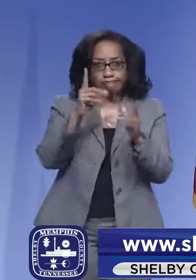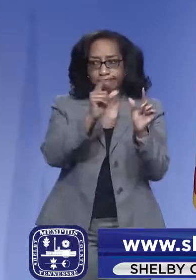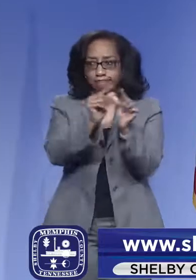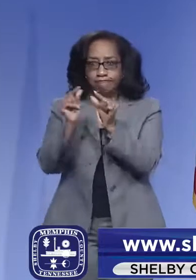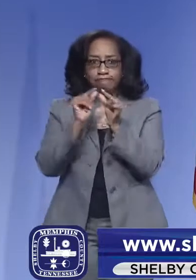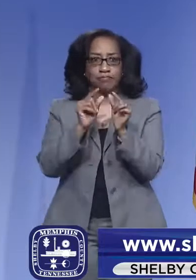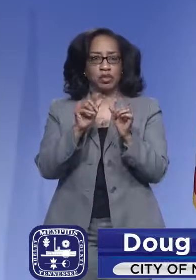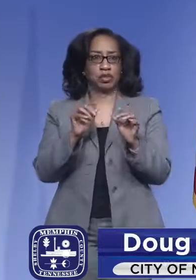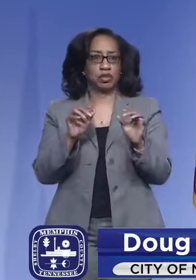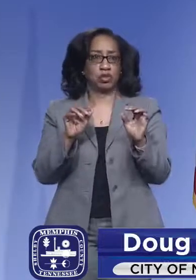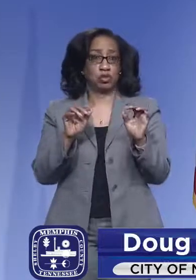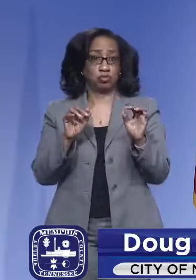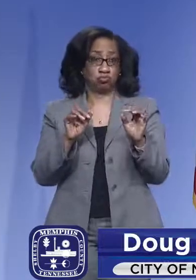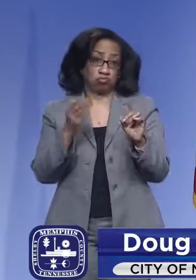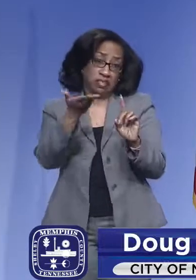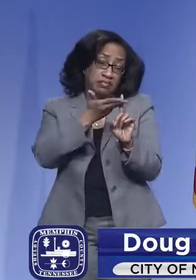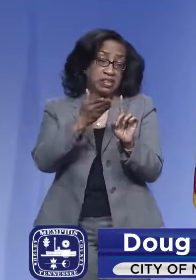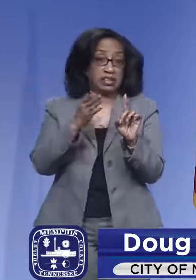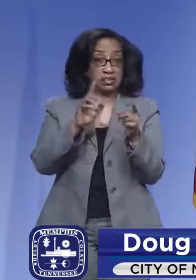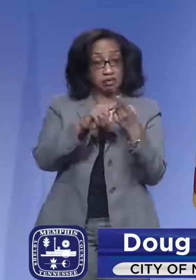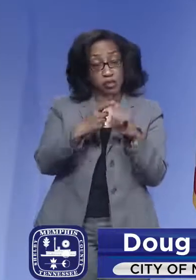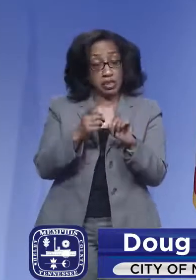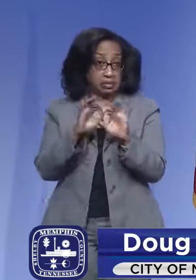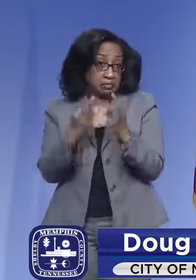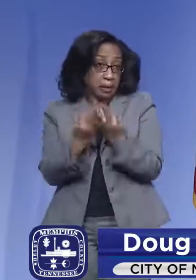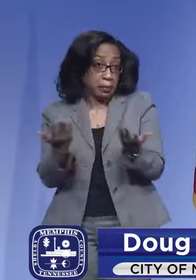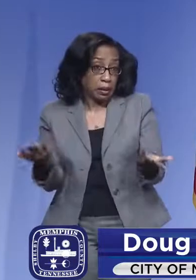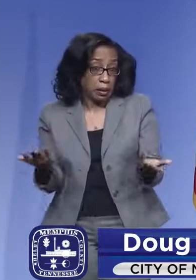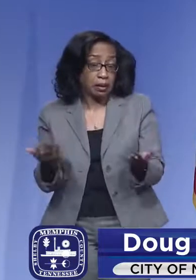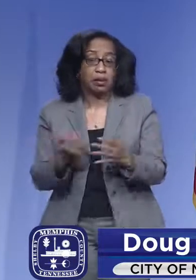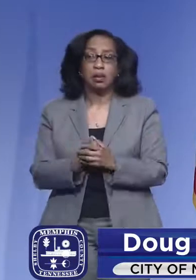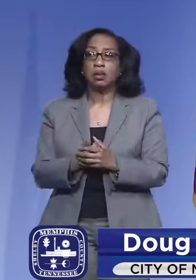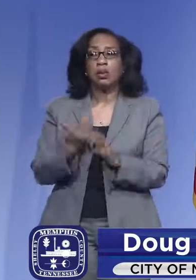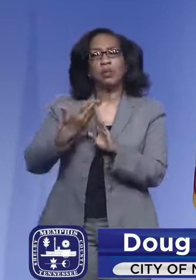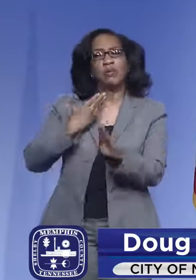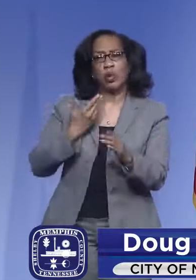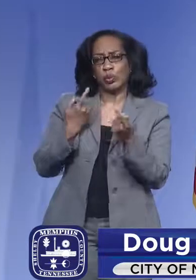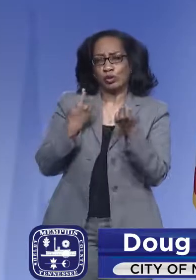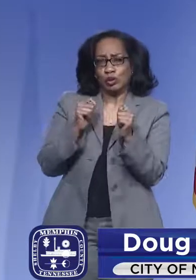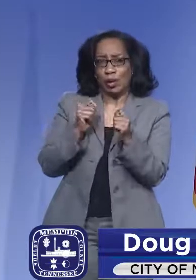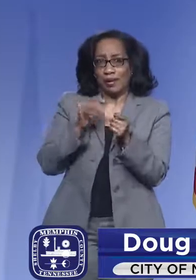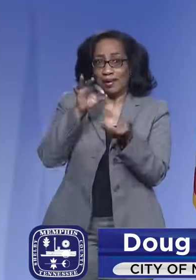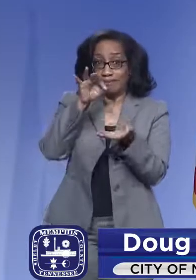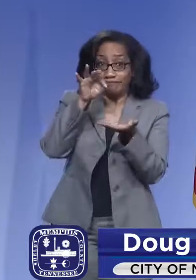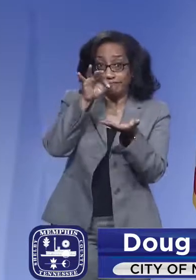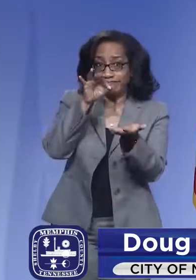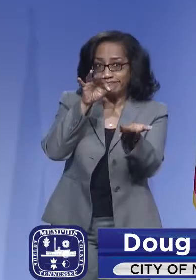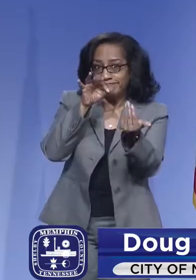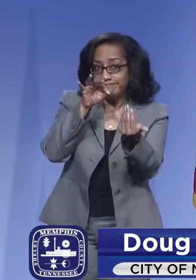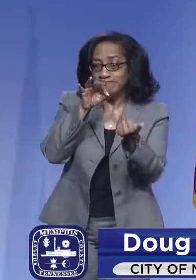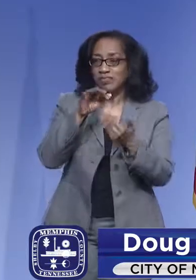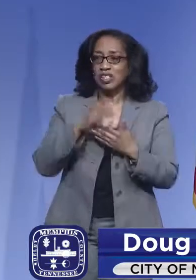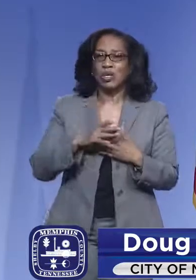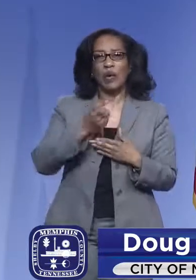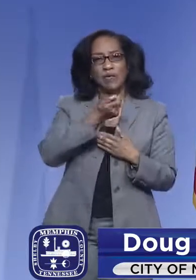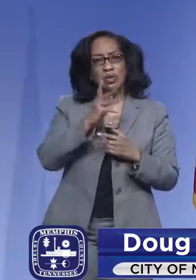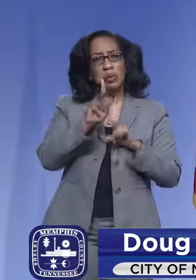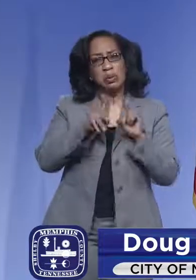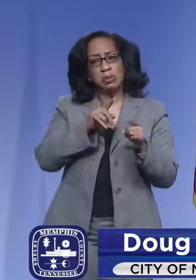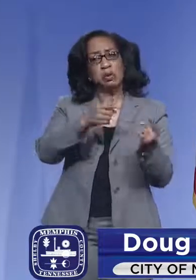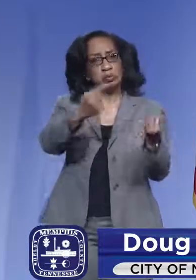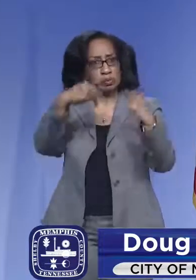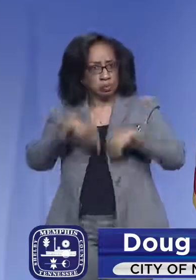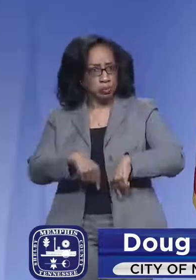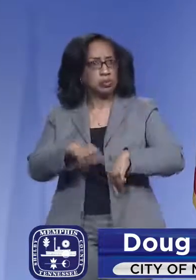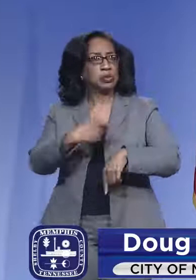family? So we did try some incentives, and we did have a bit of an uptick, so we're reevaluating the